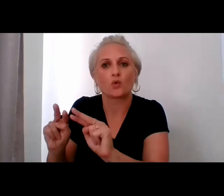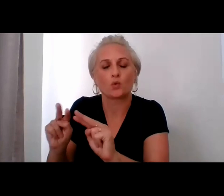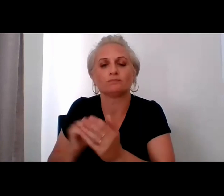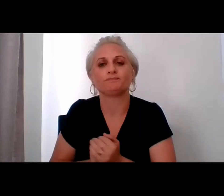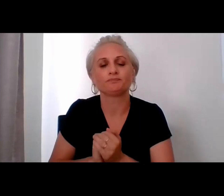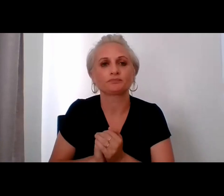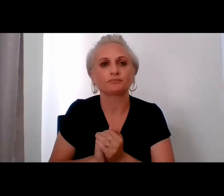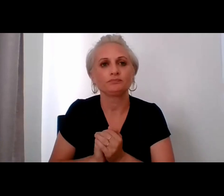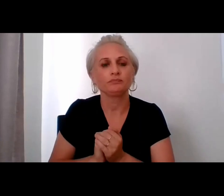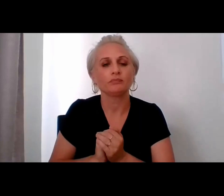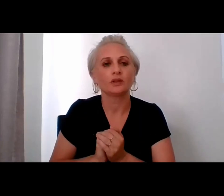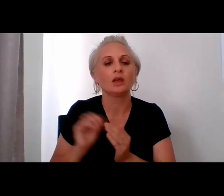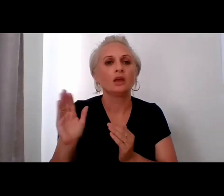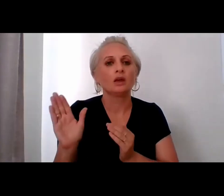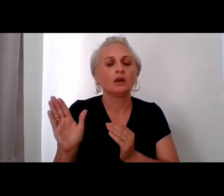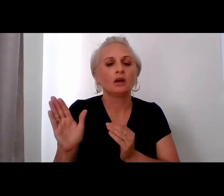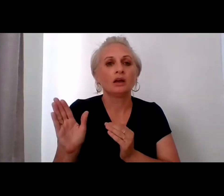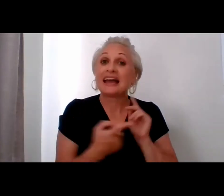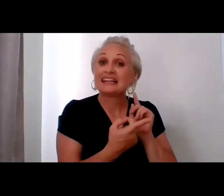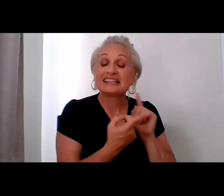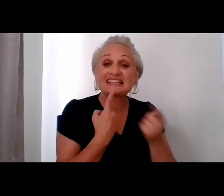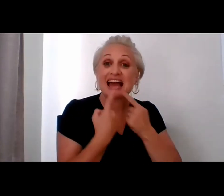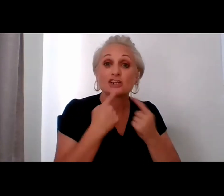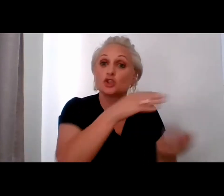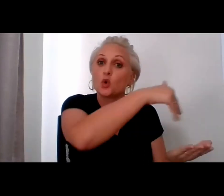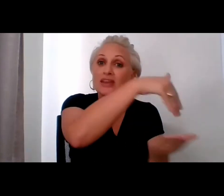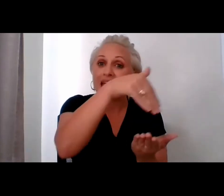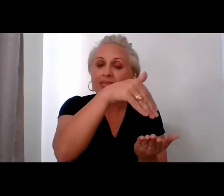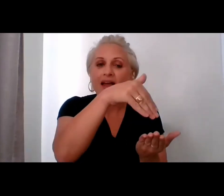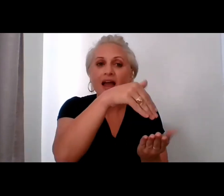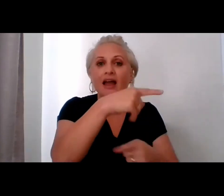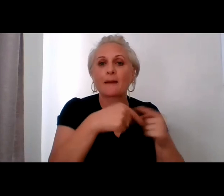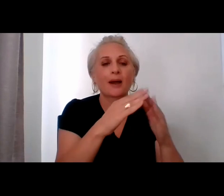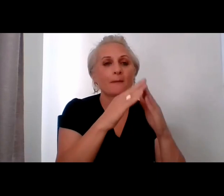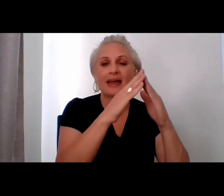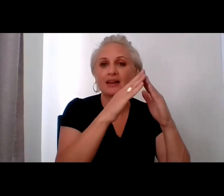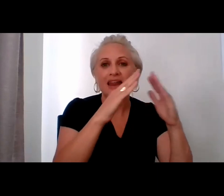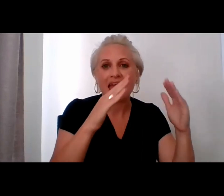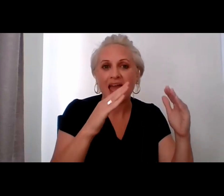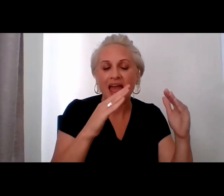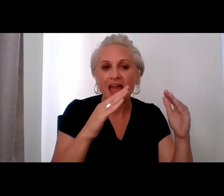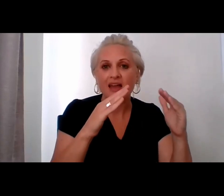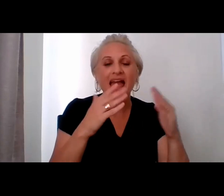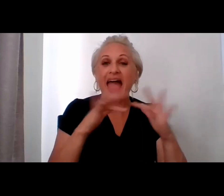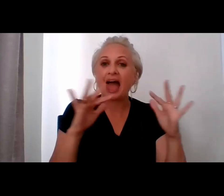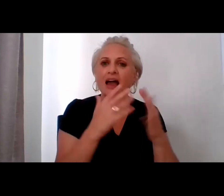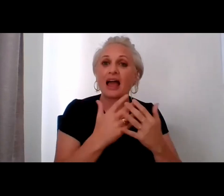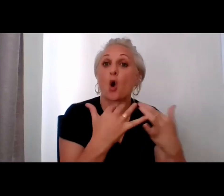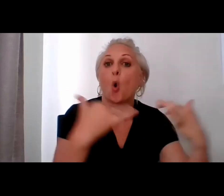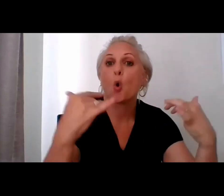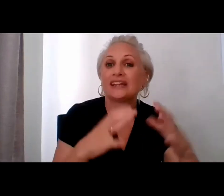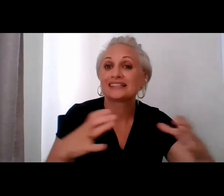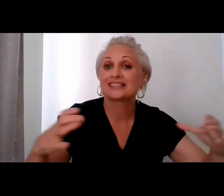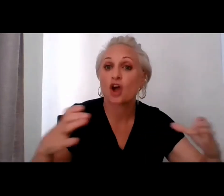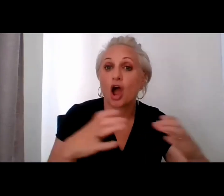This data that you gather on, for example, house sizes, demographics, number of shows using NZSL